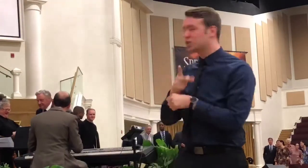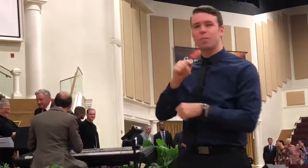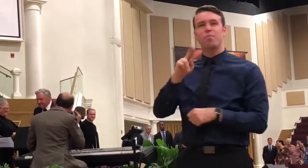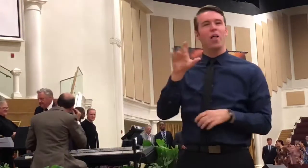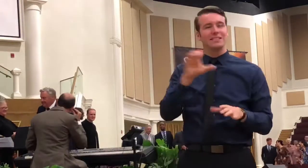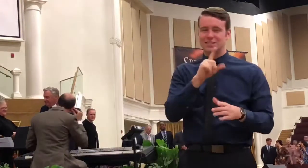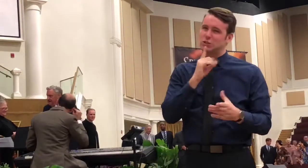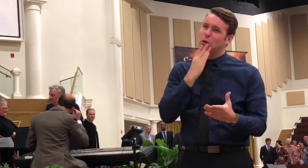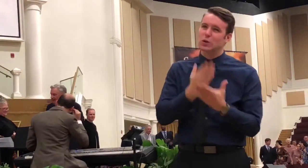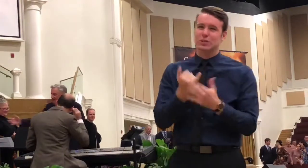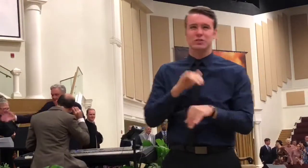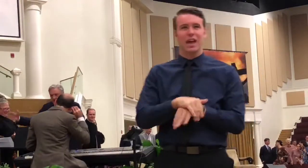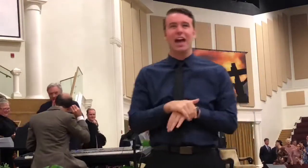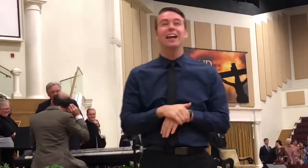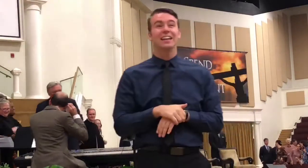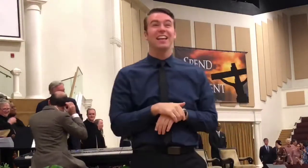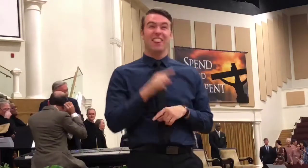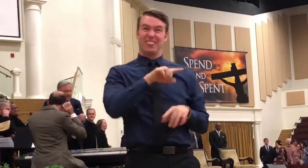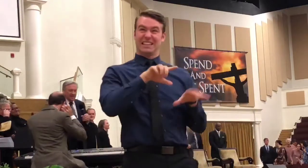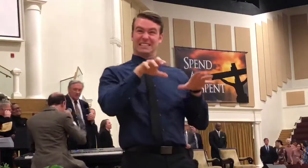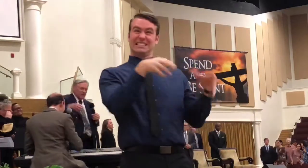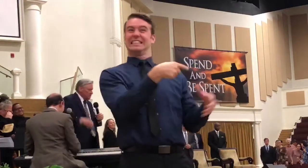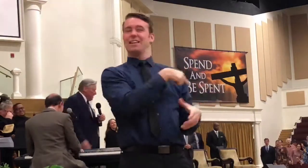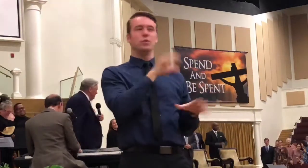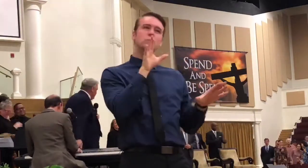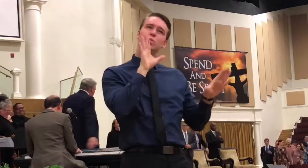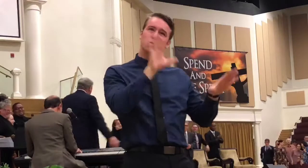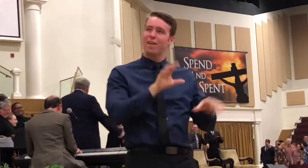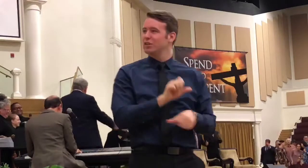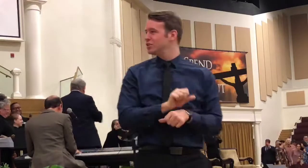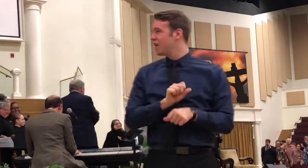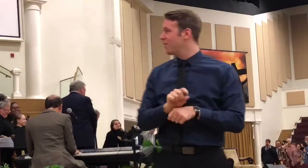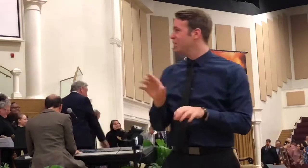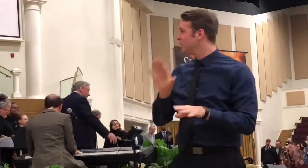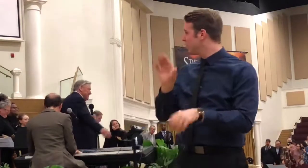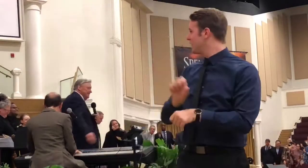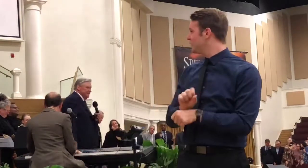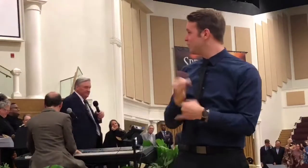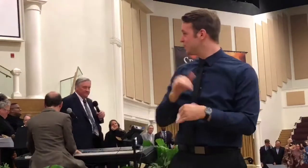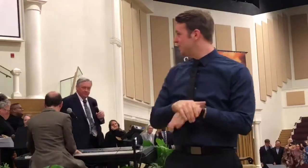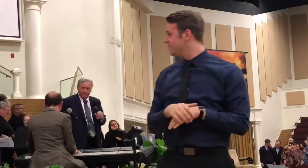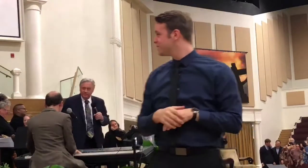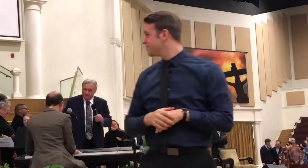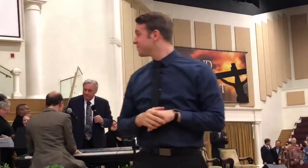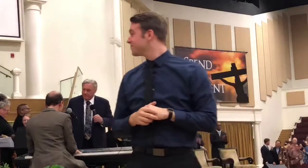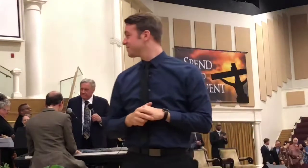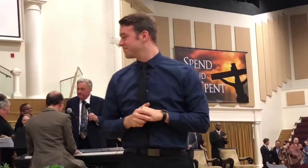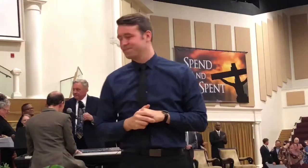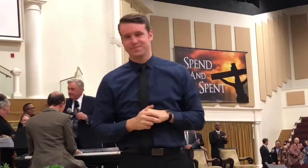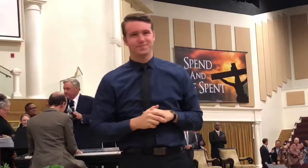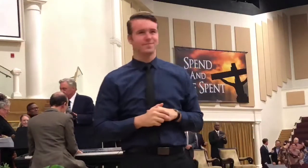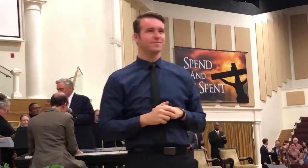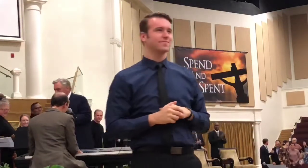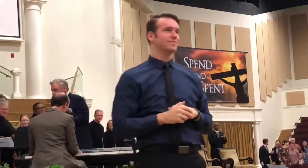tonight. In fact, this team up here, I mean, this team has done a great job tonight.